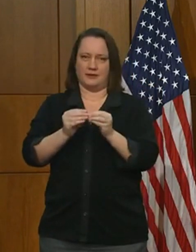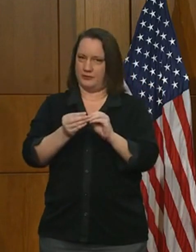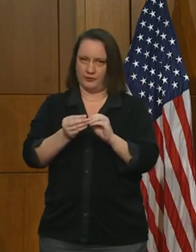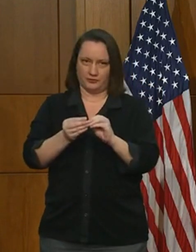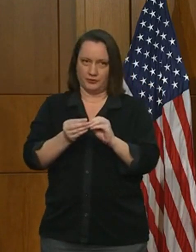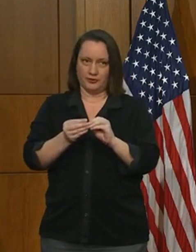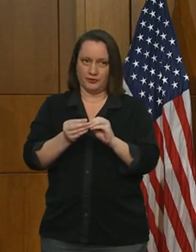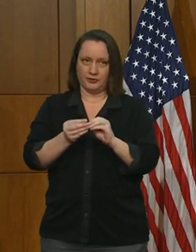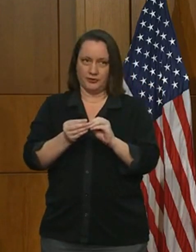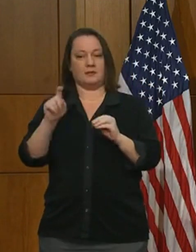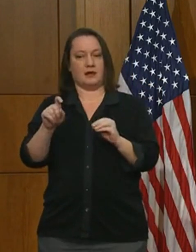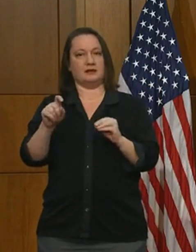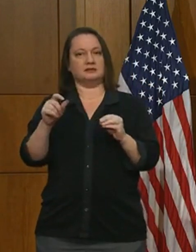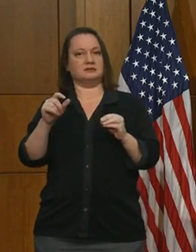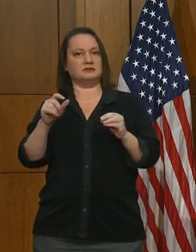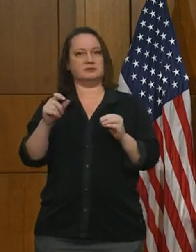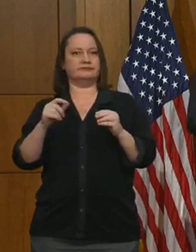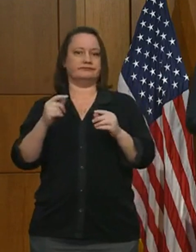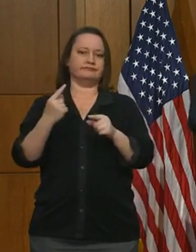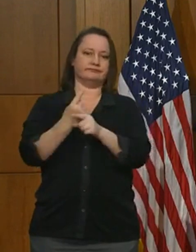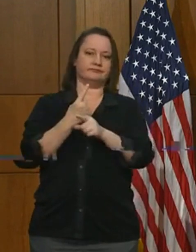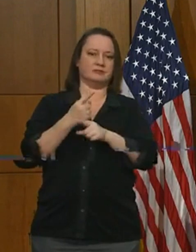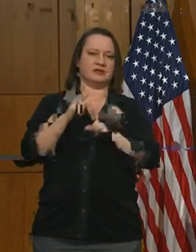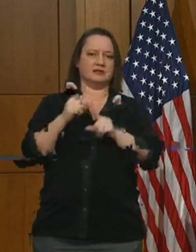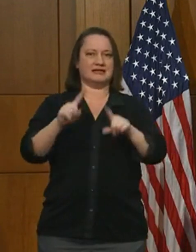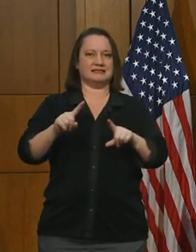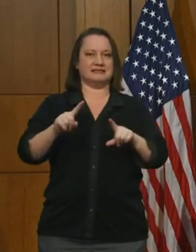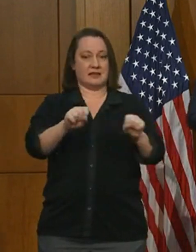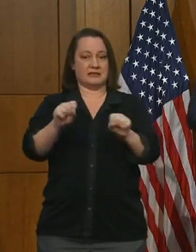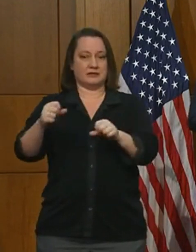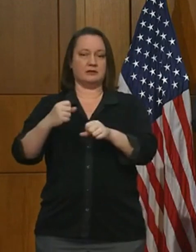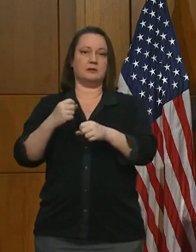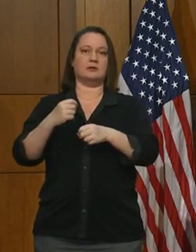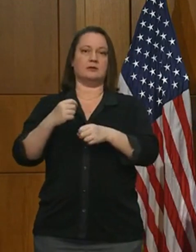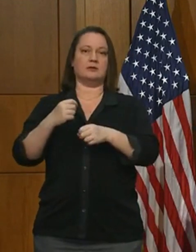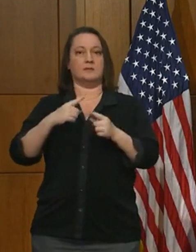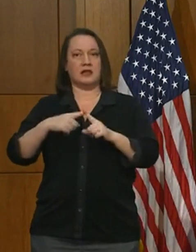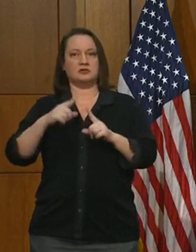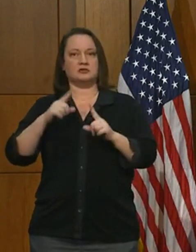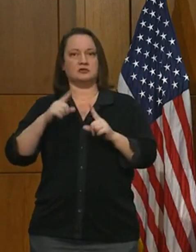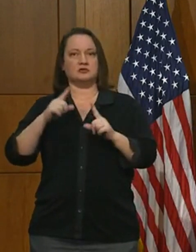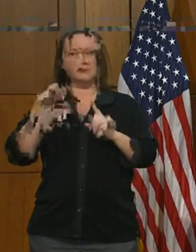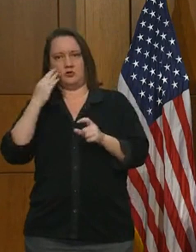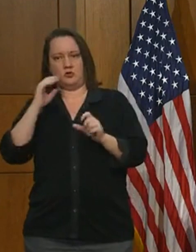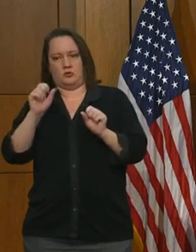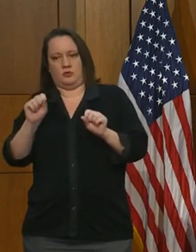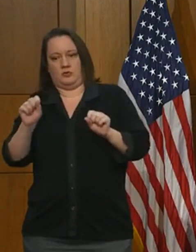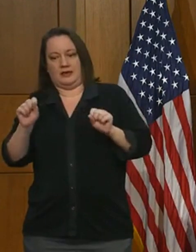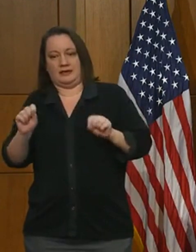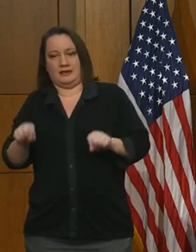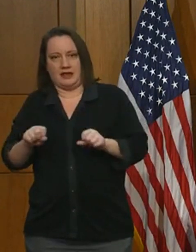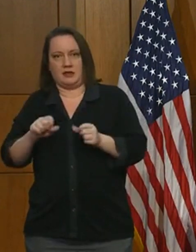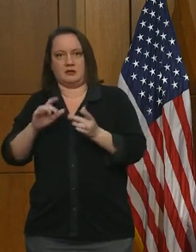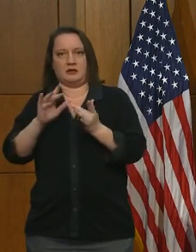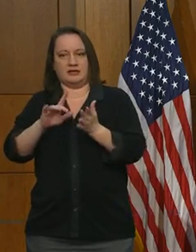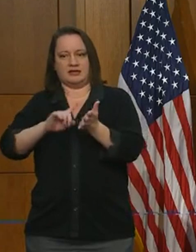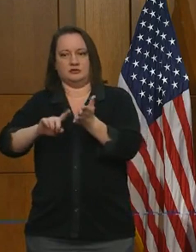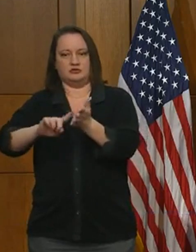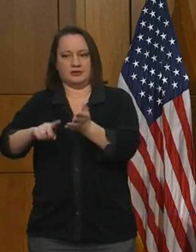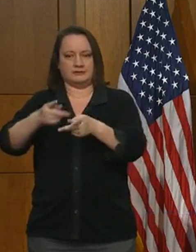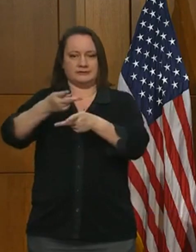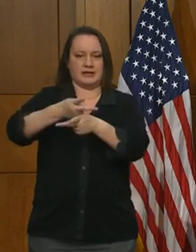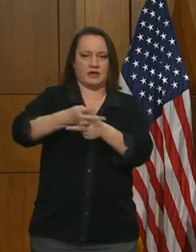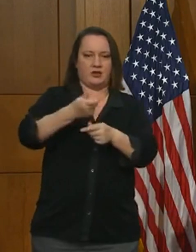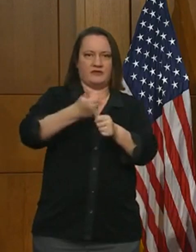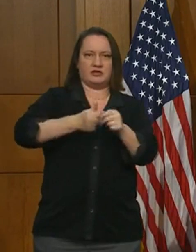people, but also to make sure we can identify, take care, do contact tracing of every Virginian that might be infected. So that number